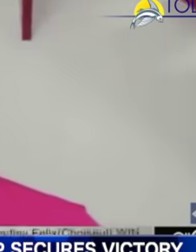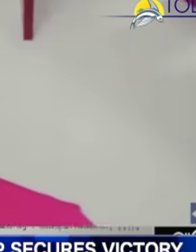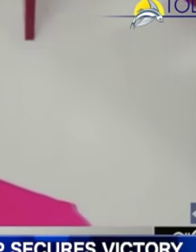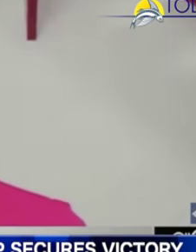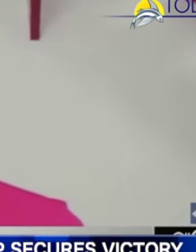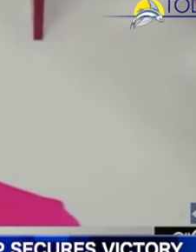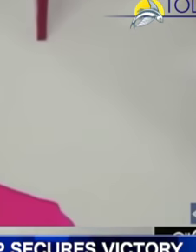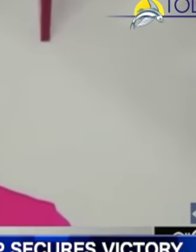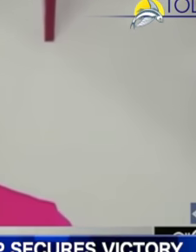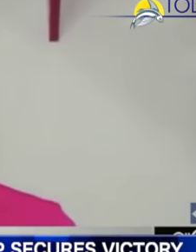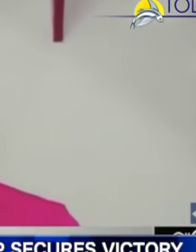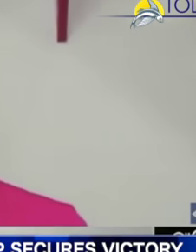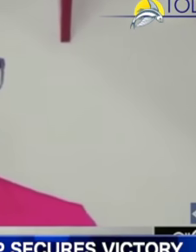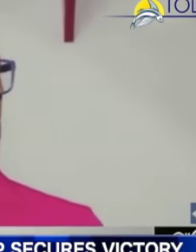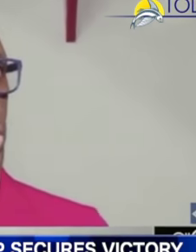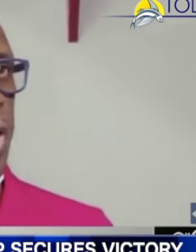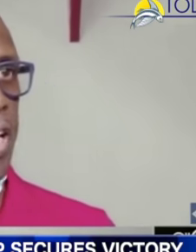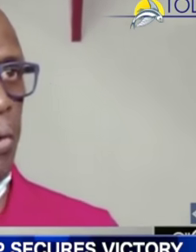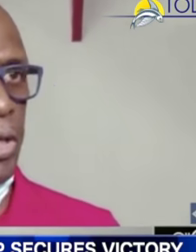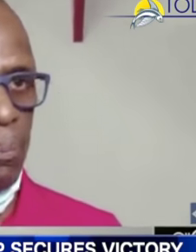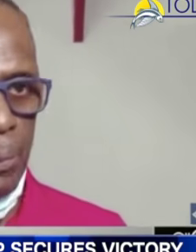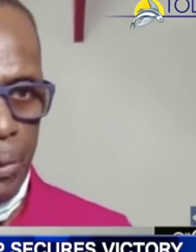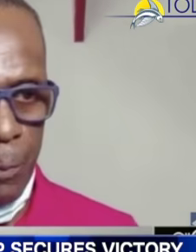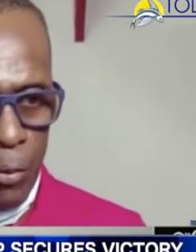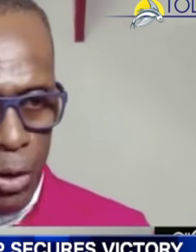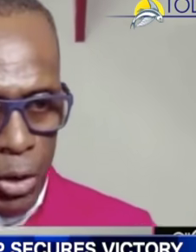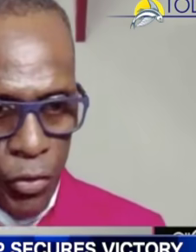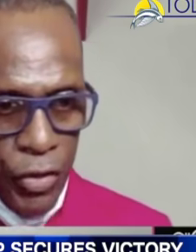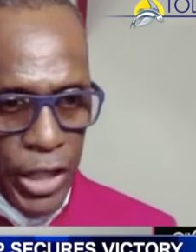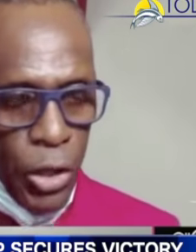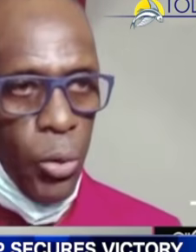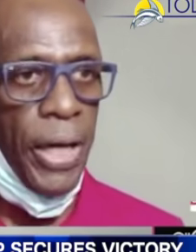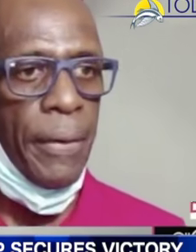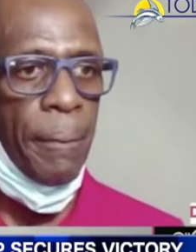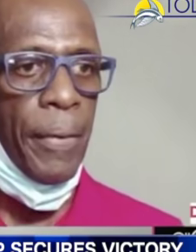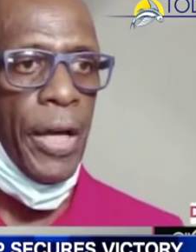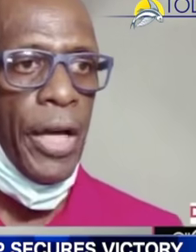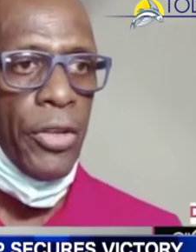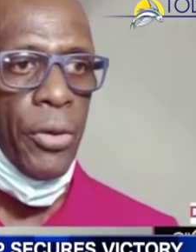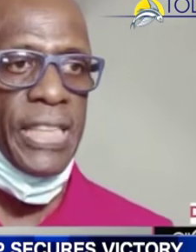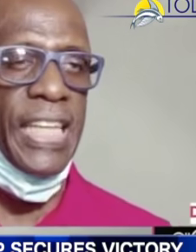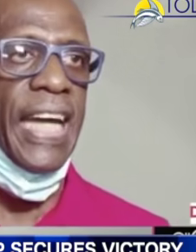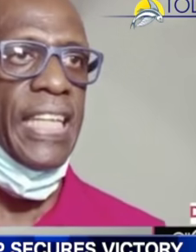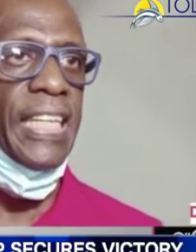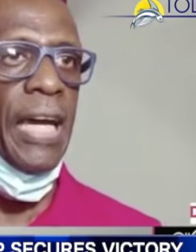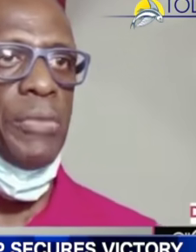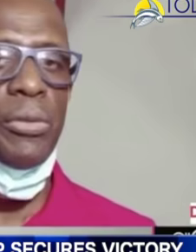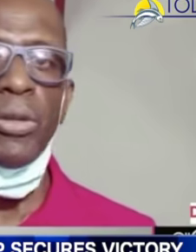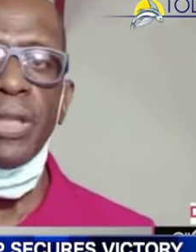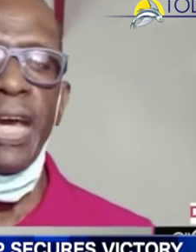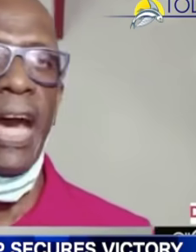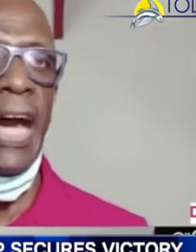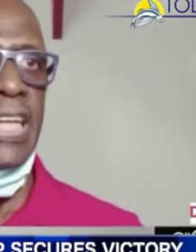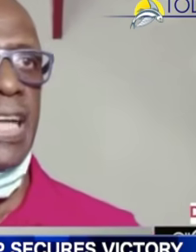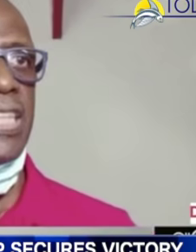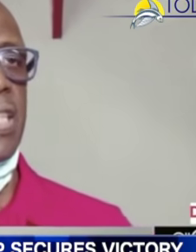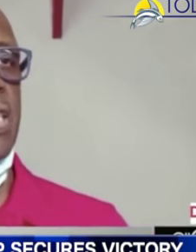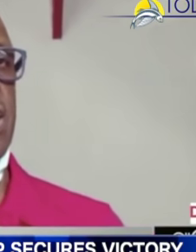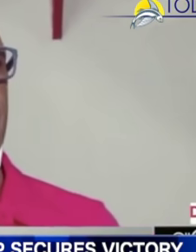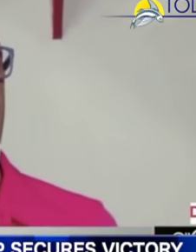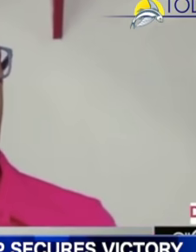young people back on stream, get our young people to feel included. So it's exciting times, you know, there are